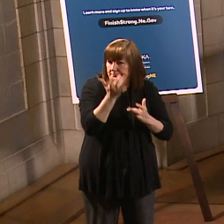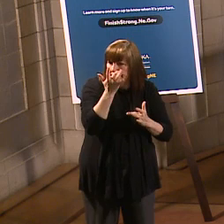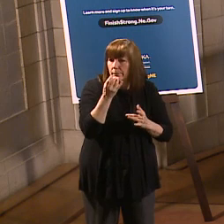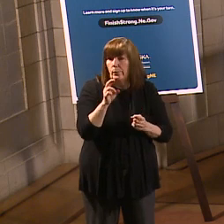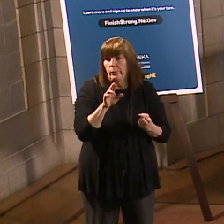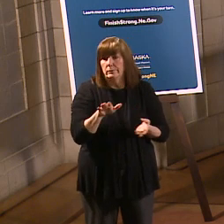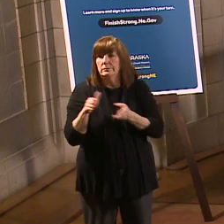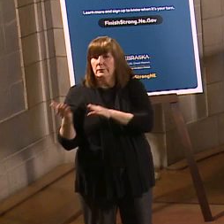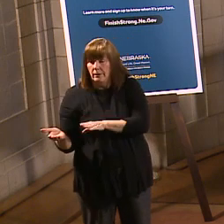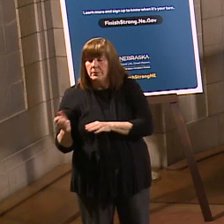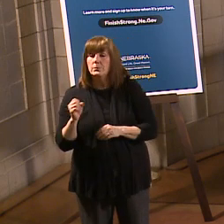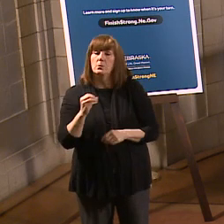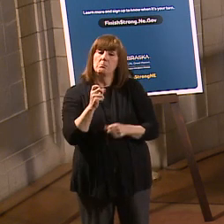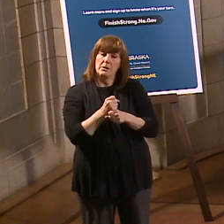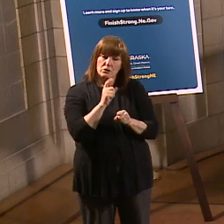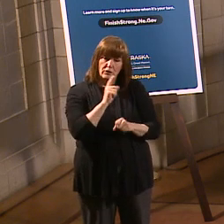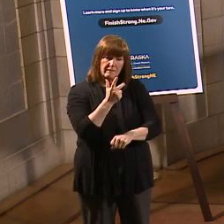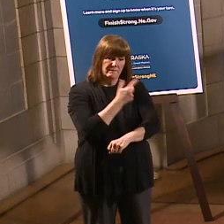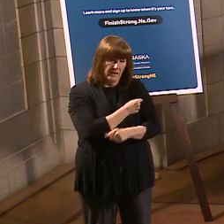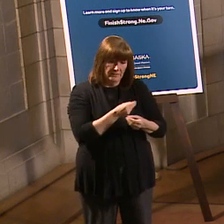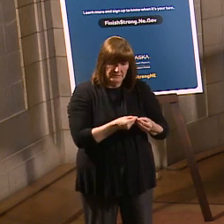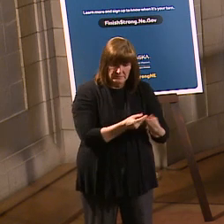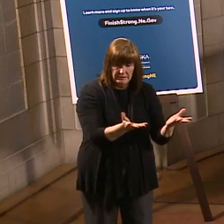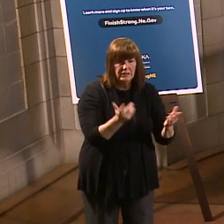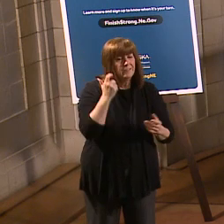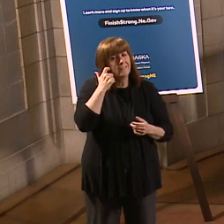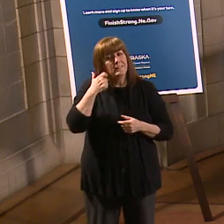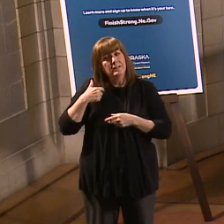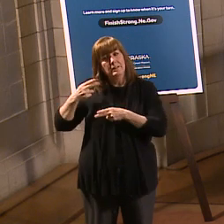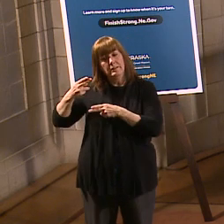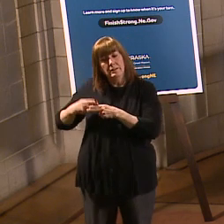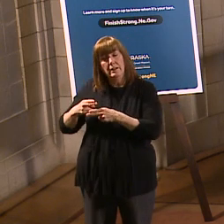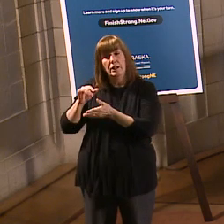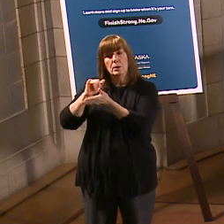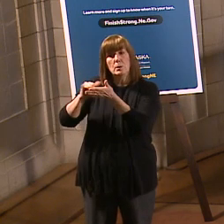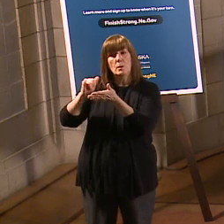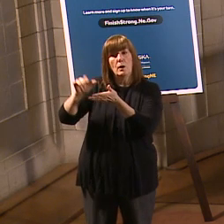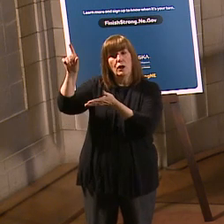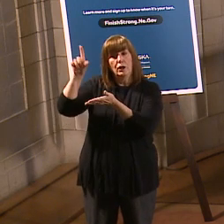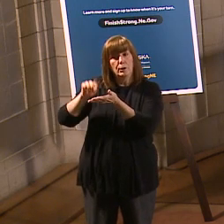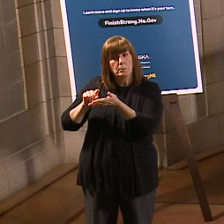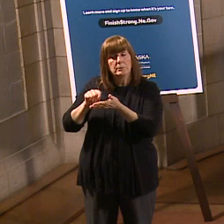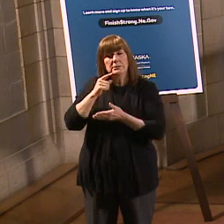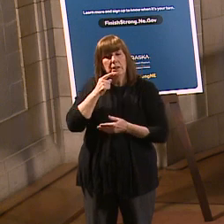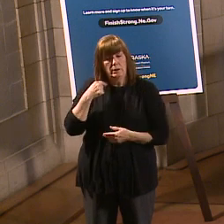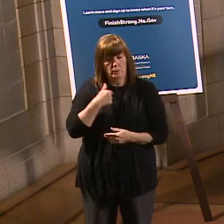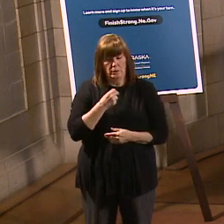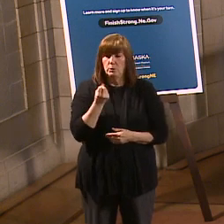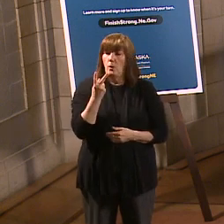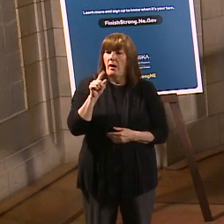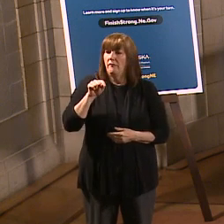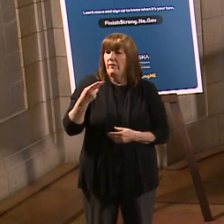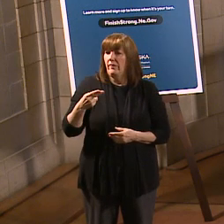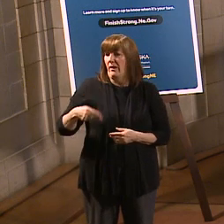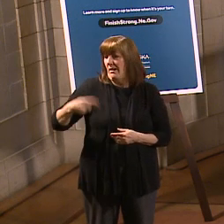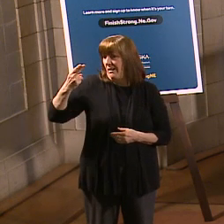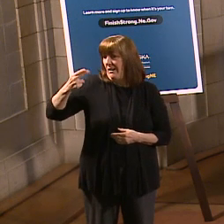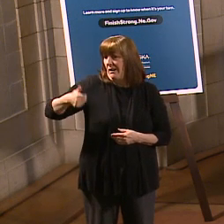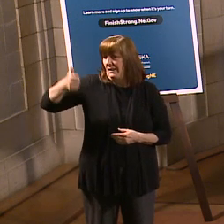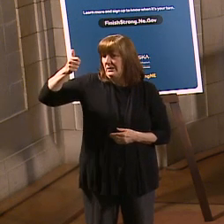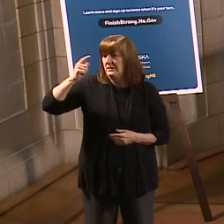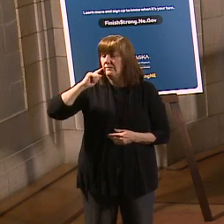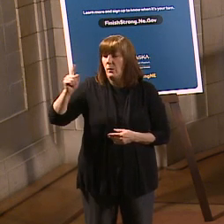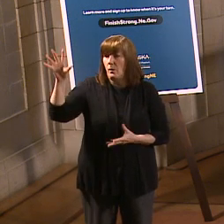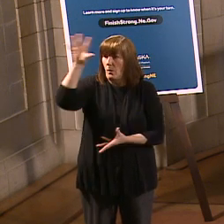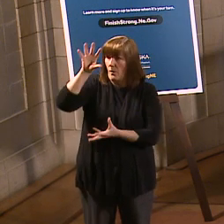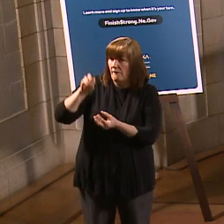that we're getting the vaccine out, again, I just reference, the New York Times has us as 12th highest as far as overall doses